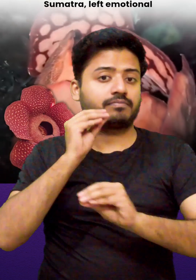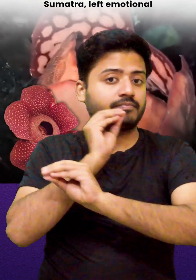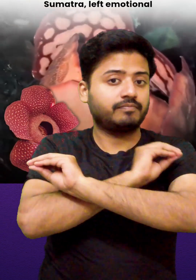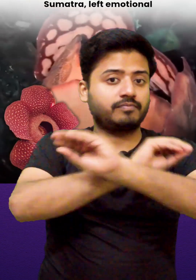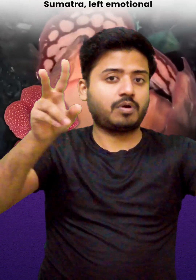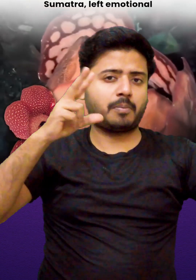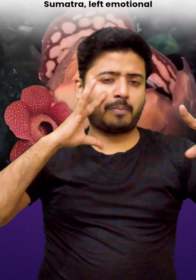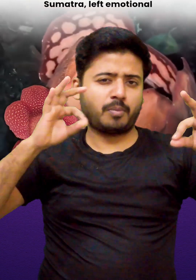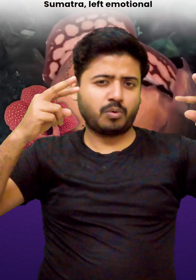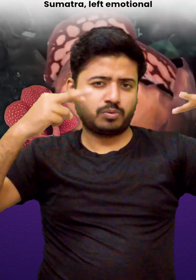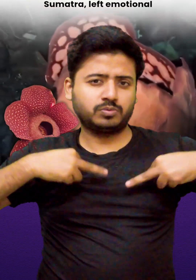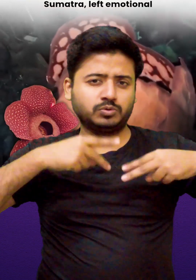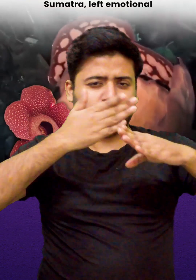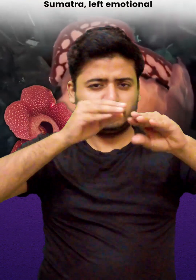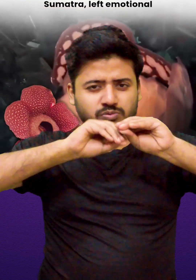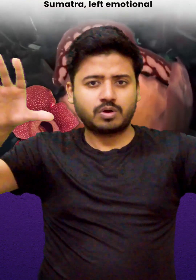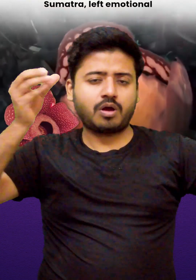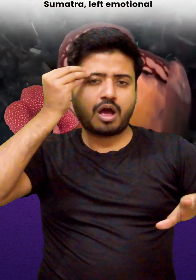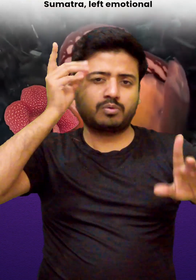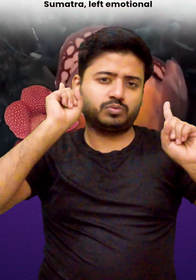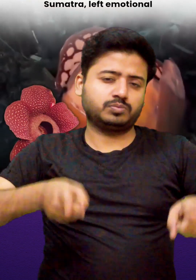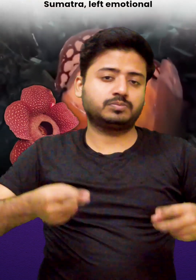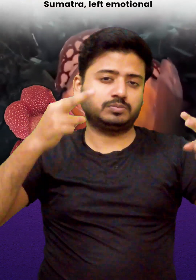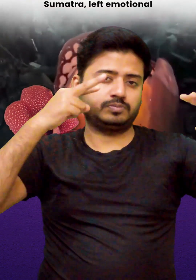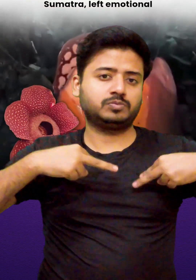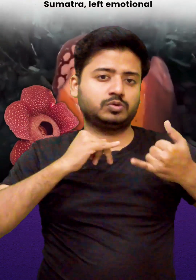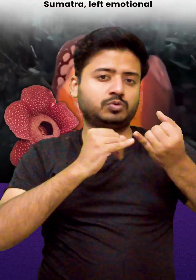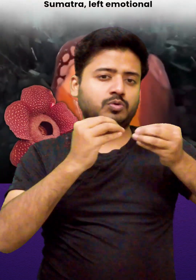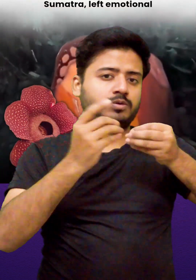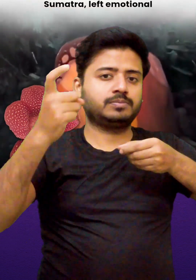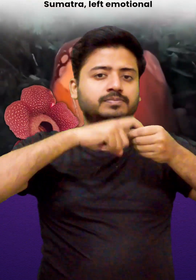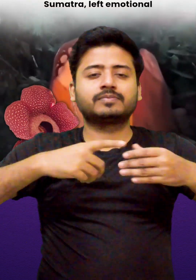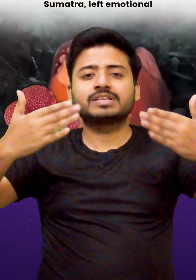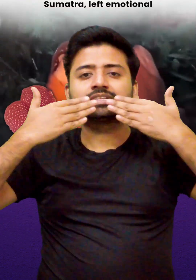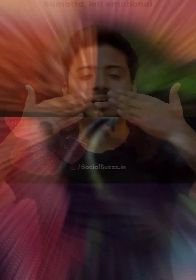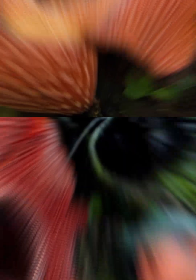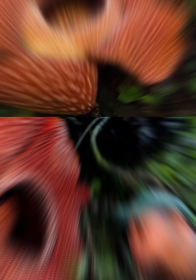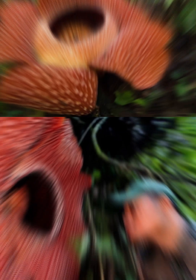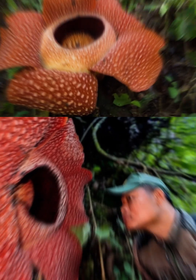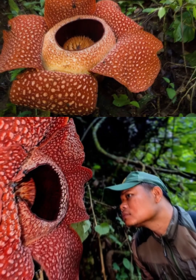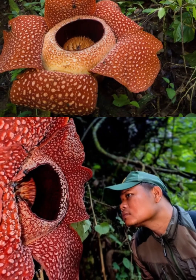palm oil, making conservation efforts and documented blooms vital for its survival.